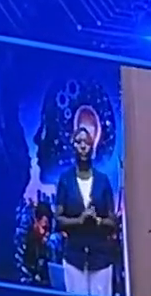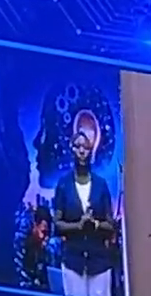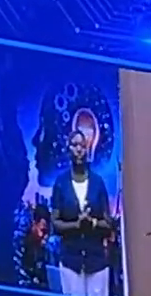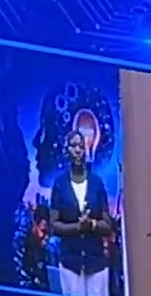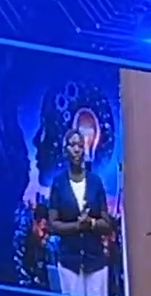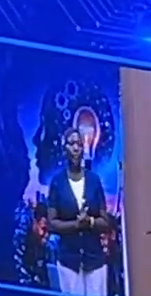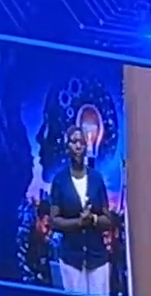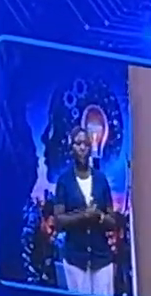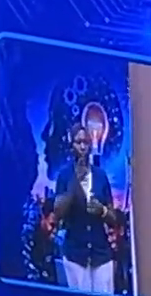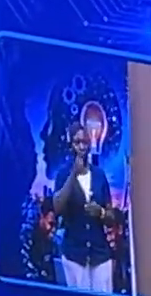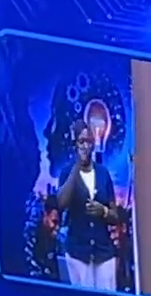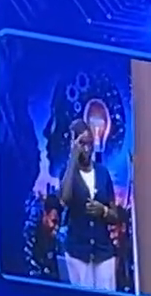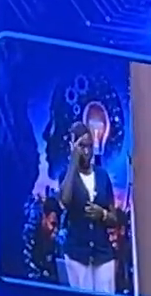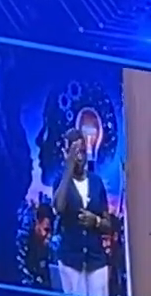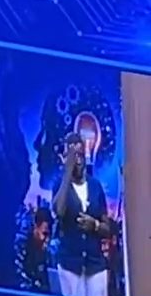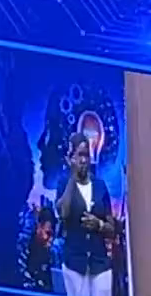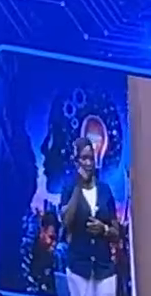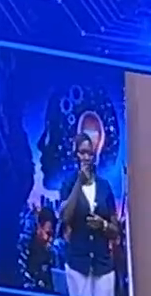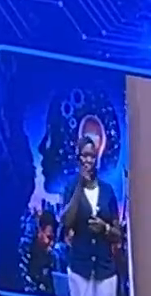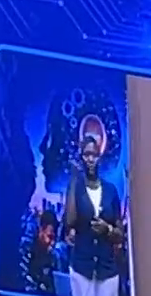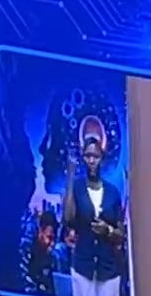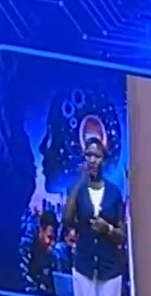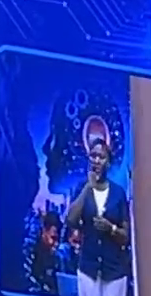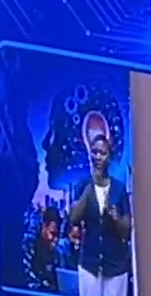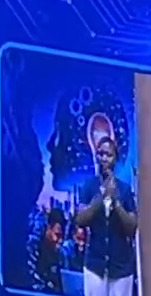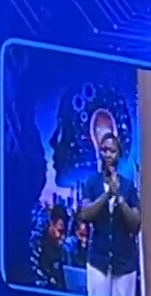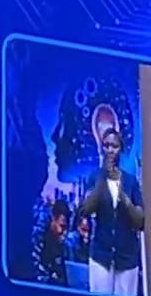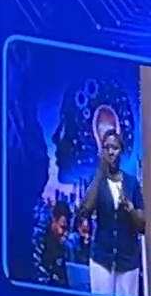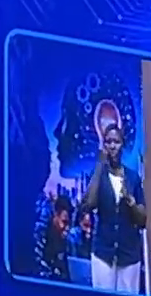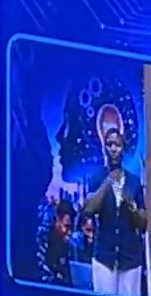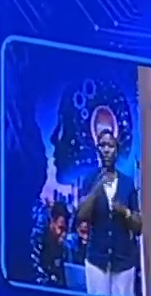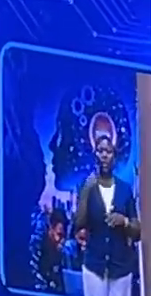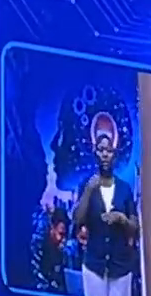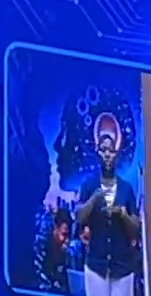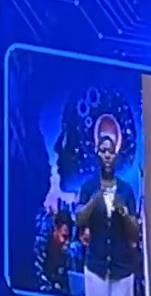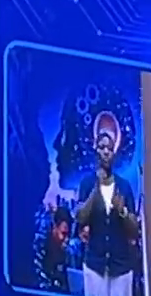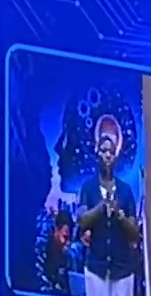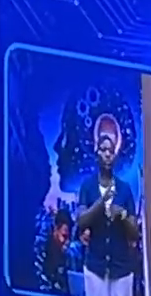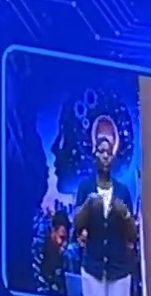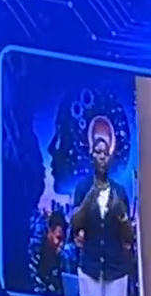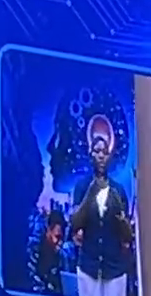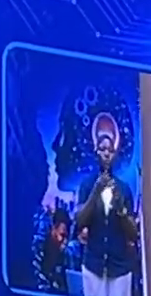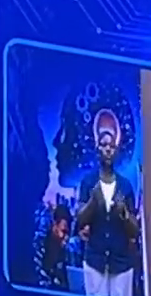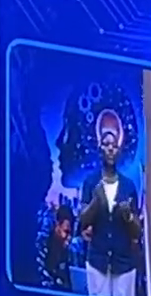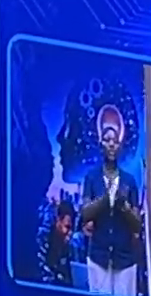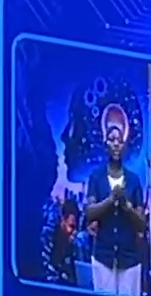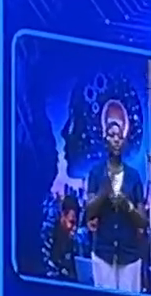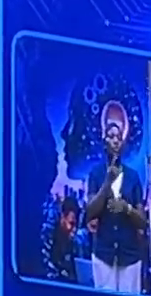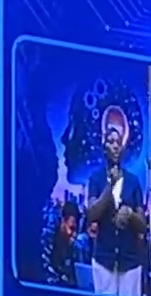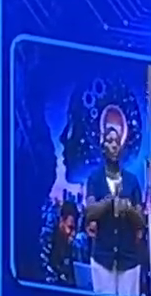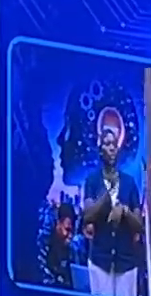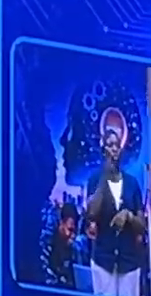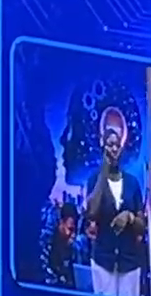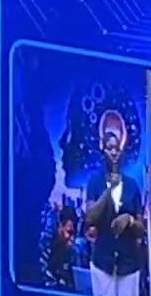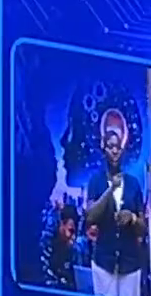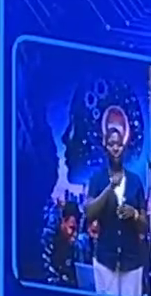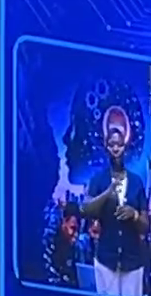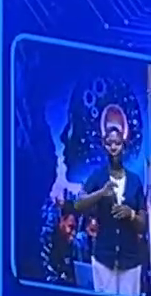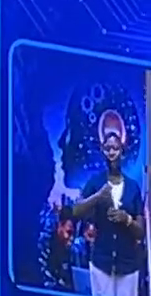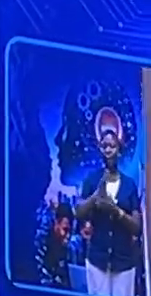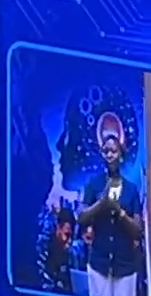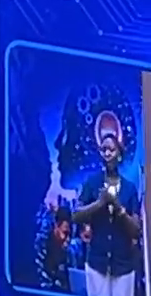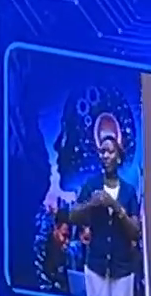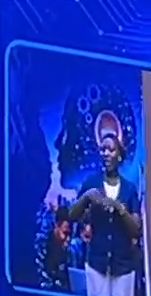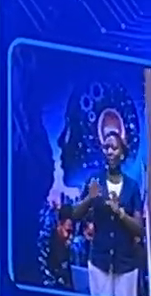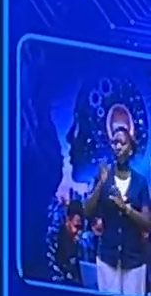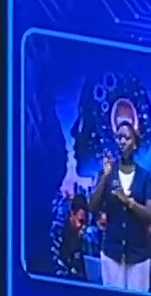And so the reason why Gyronics is so effective is because we don't just provide a solution that only works for a certain class of people, whether those people are rich enough